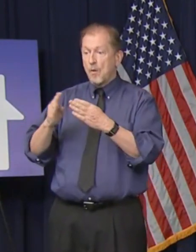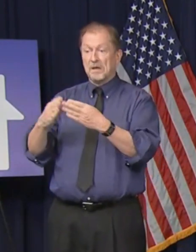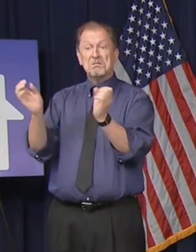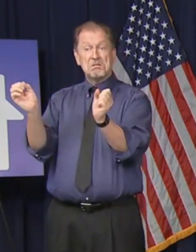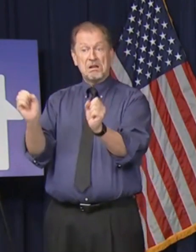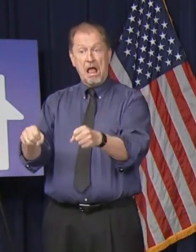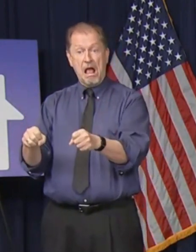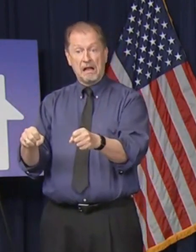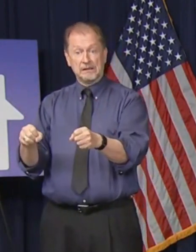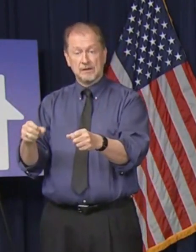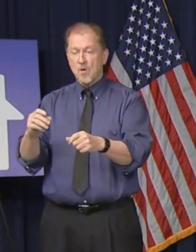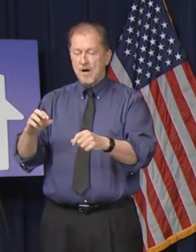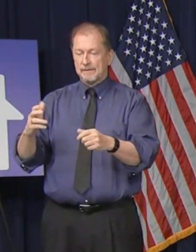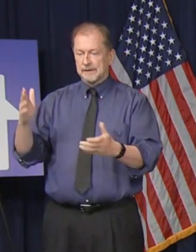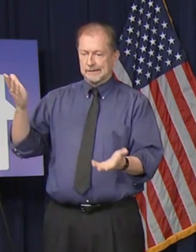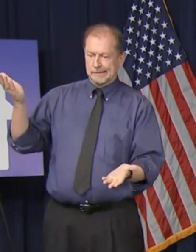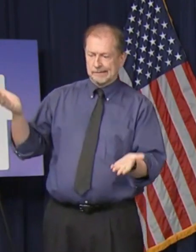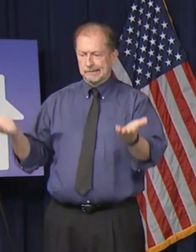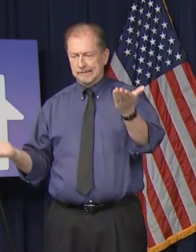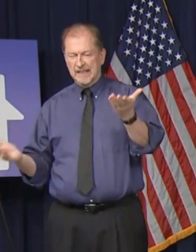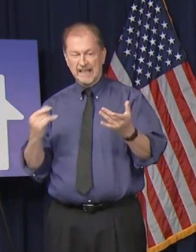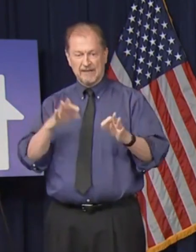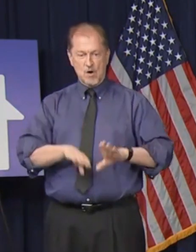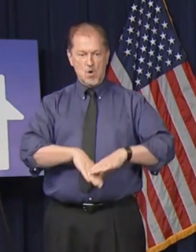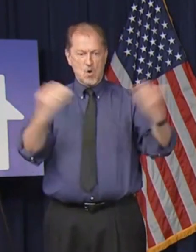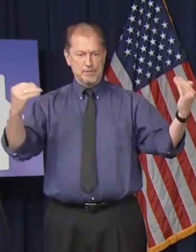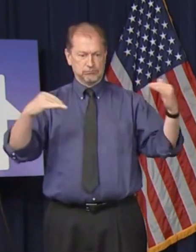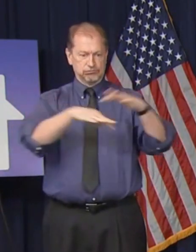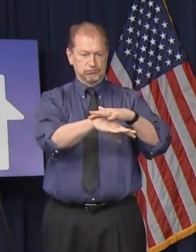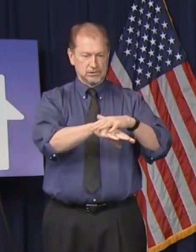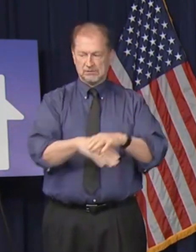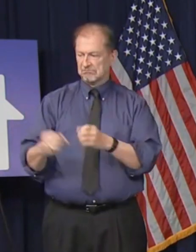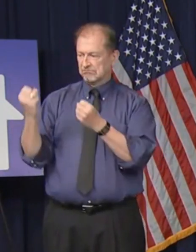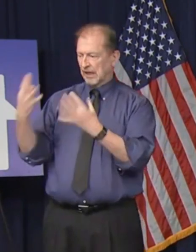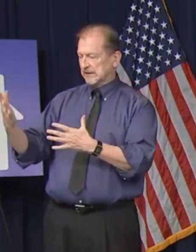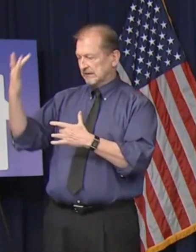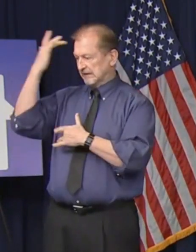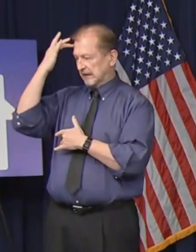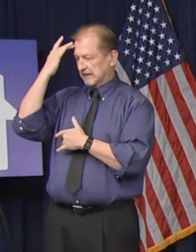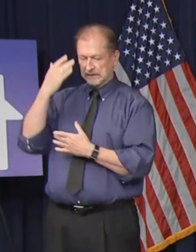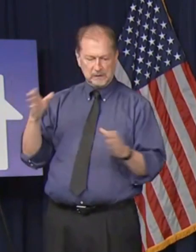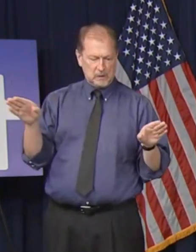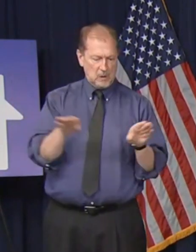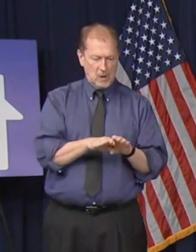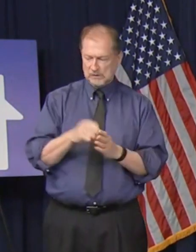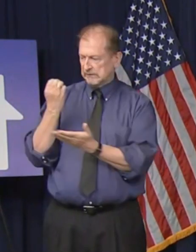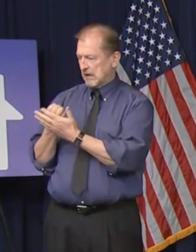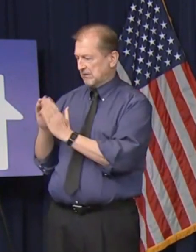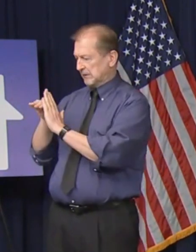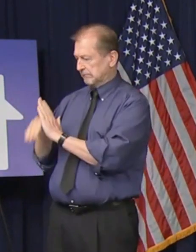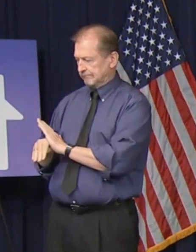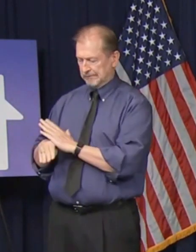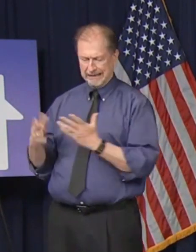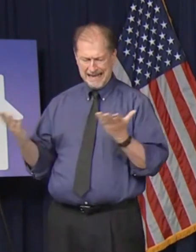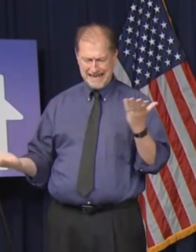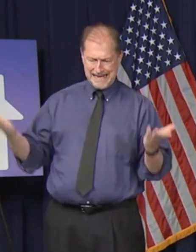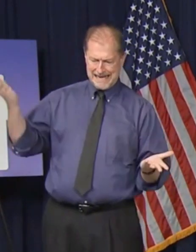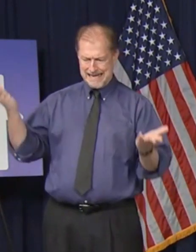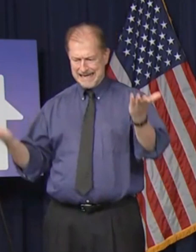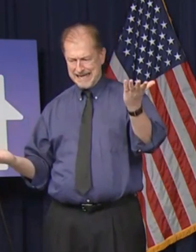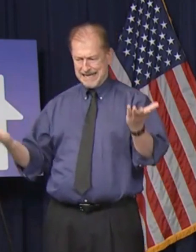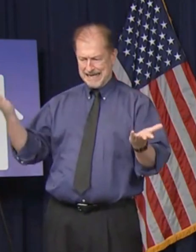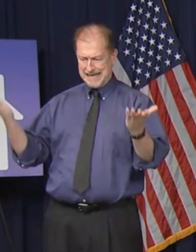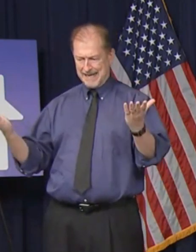of balancing an increase in order to avoid creating dire harm to the